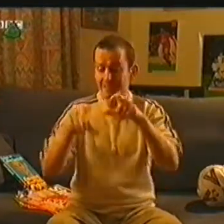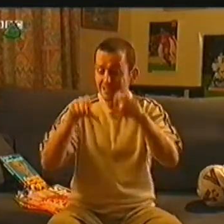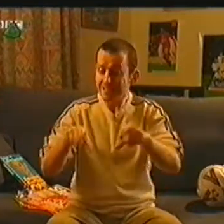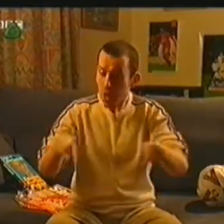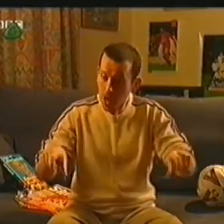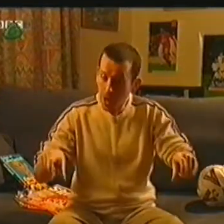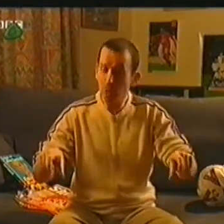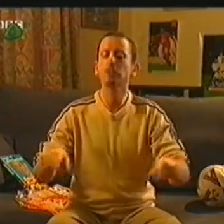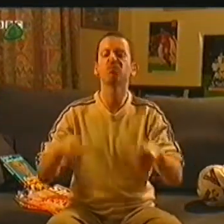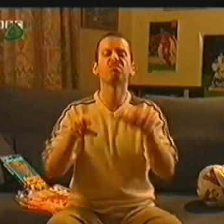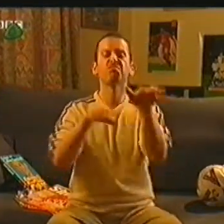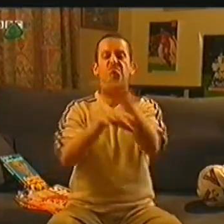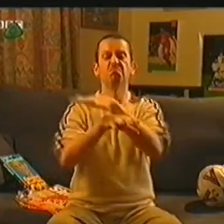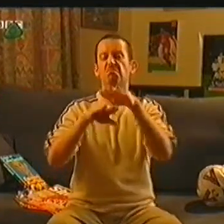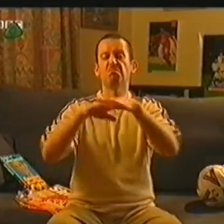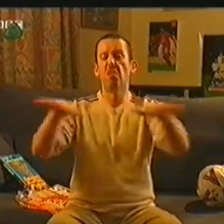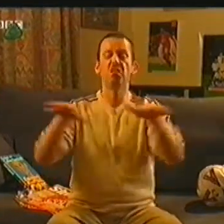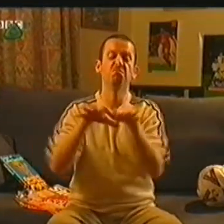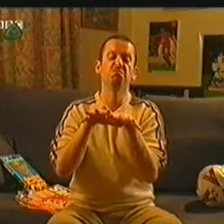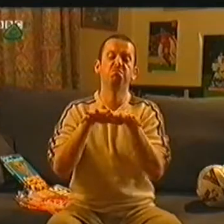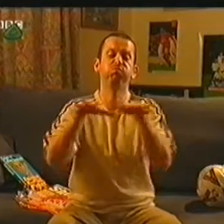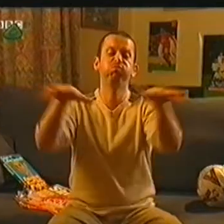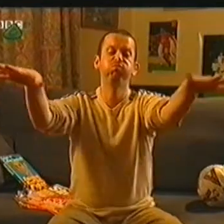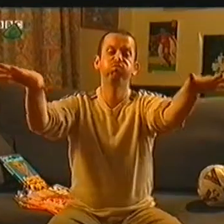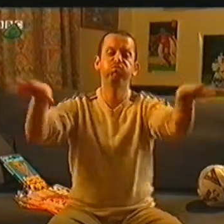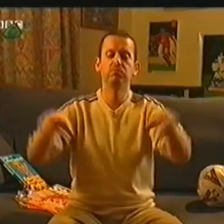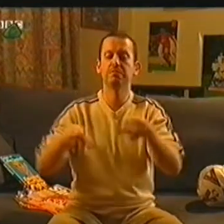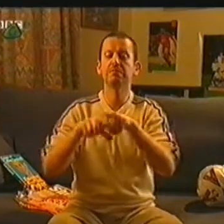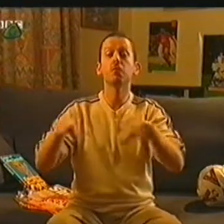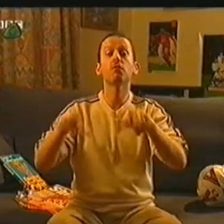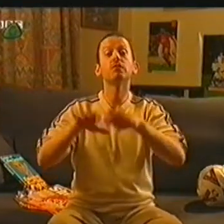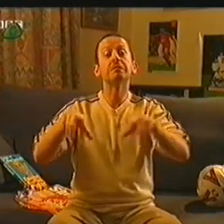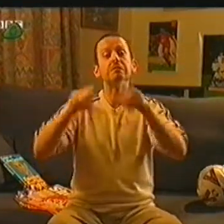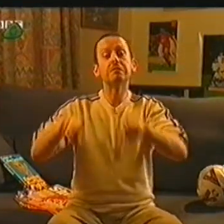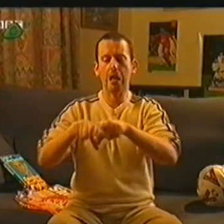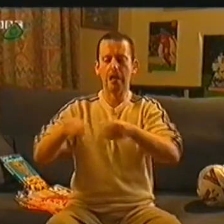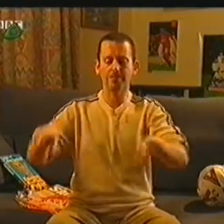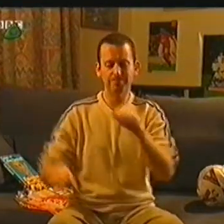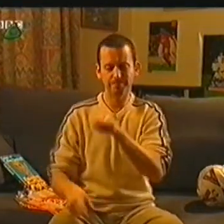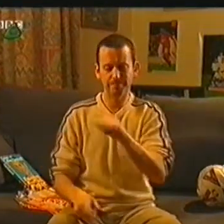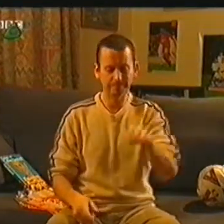He reminded them of their responsibilities as hosts at that afternoon's home match.